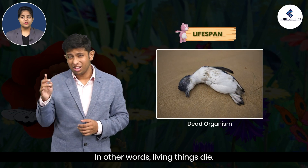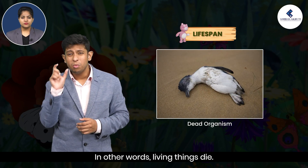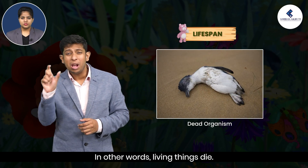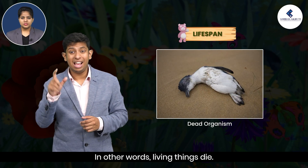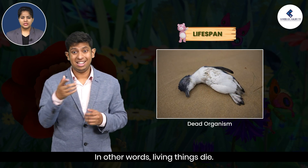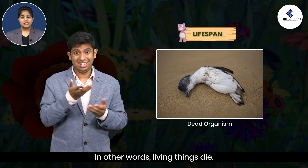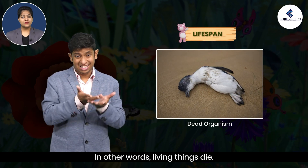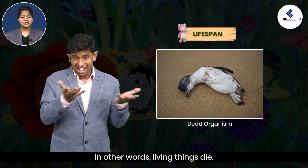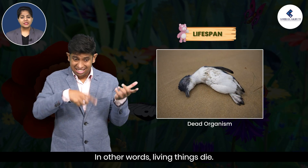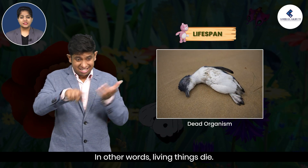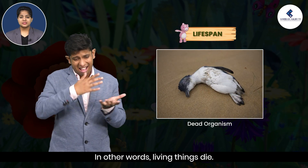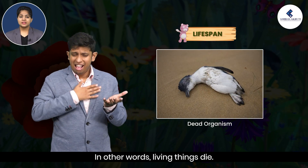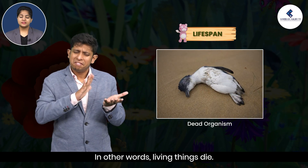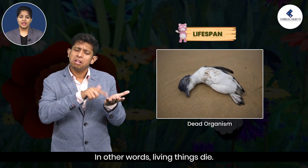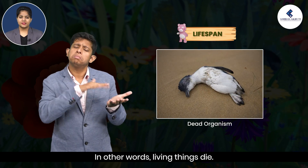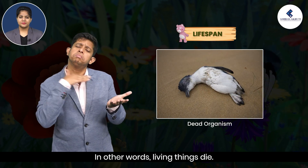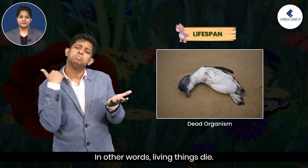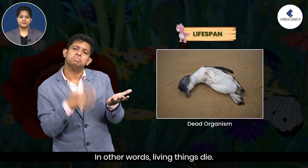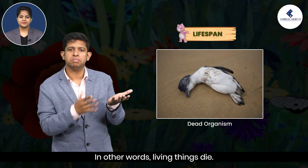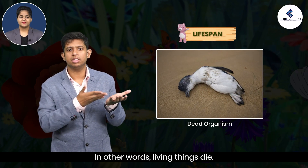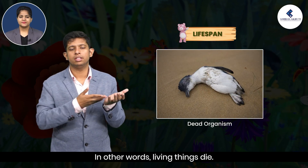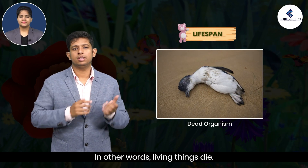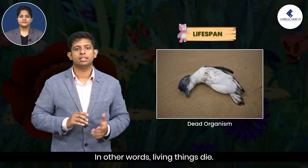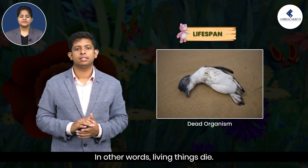In other words, living things die.